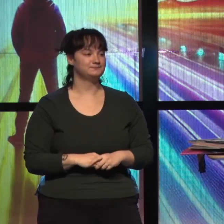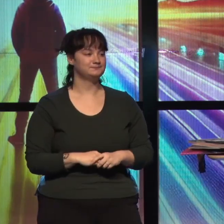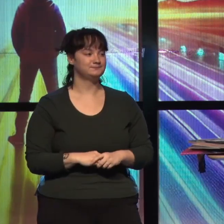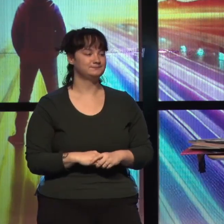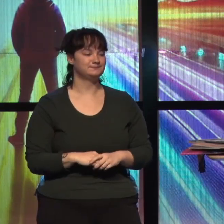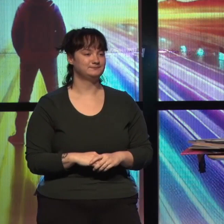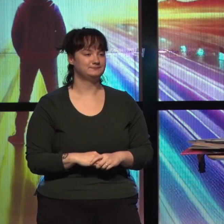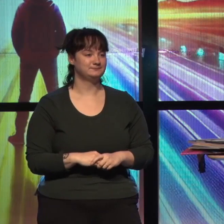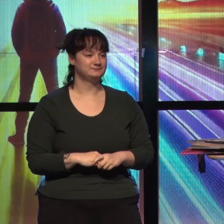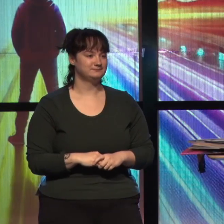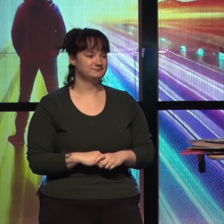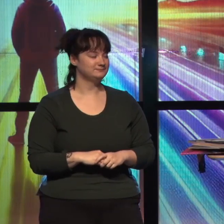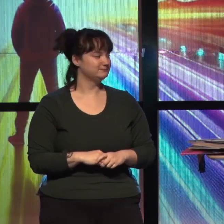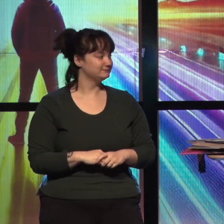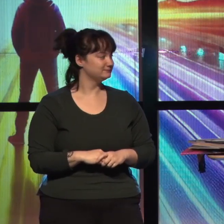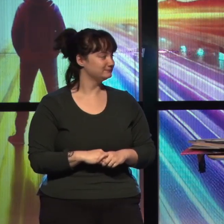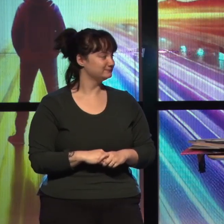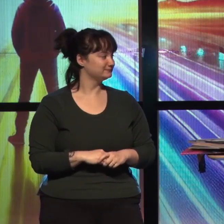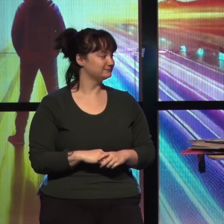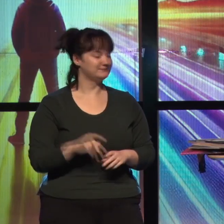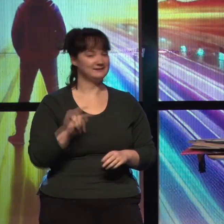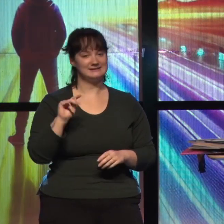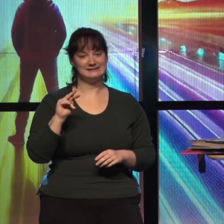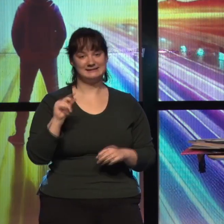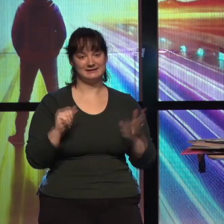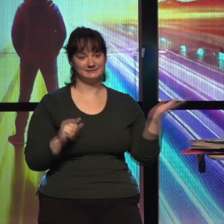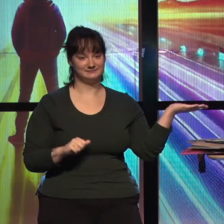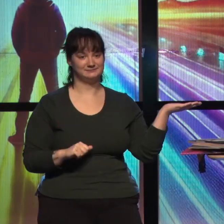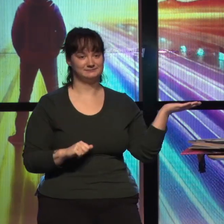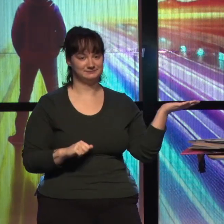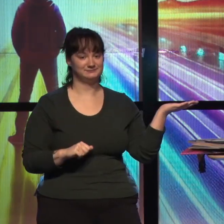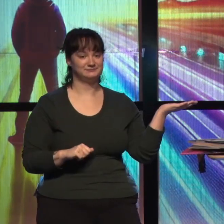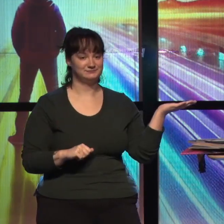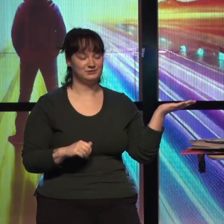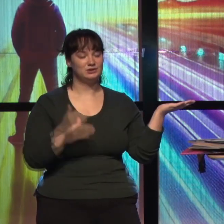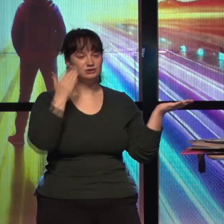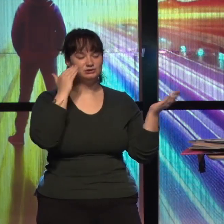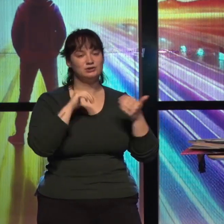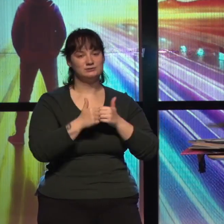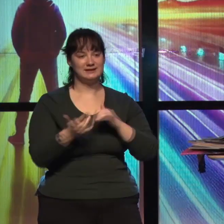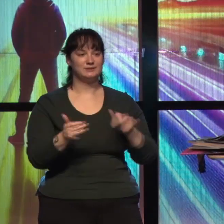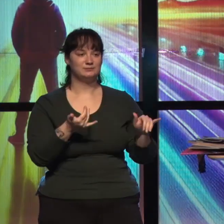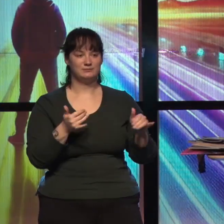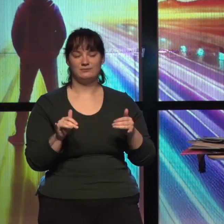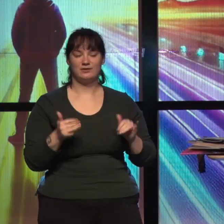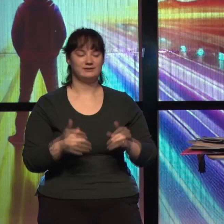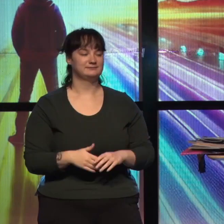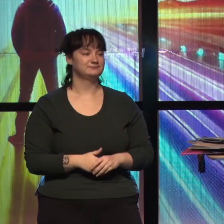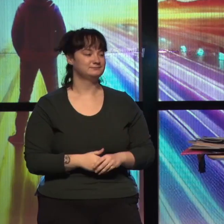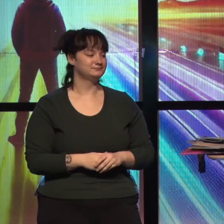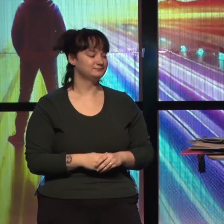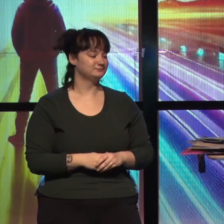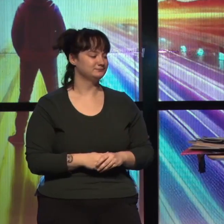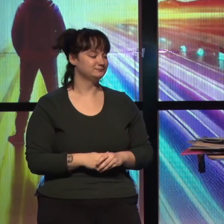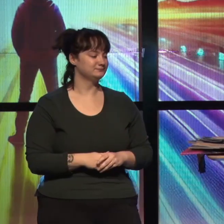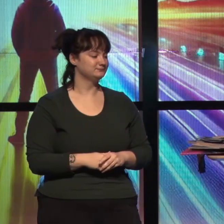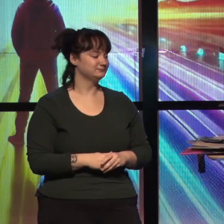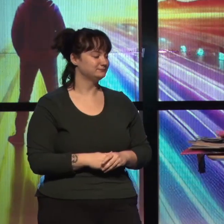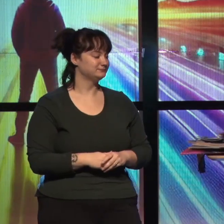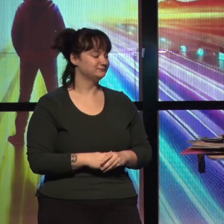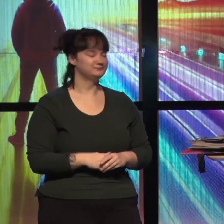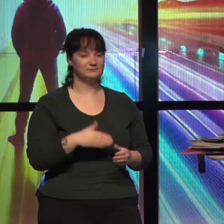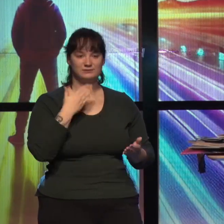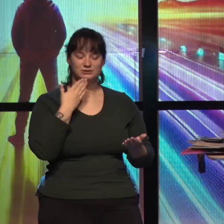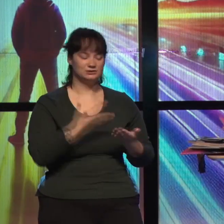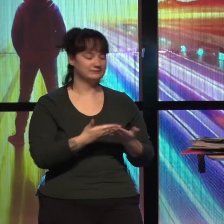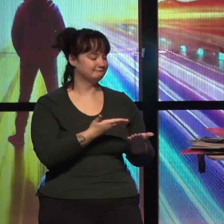expect. Tina knows how to throw a party. That was one of the best endings I've ever had. Like, it was great. MJ, good